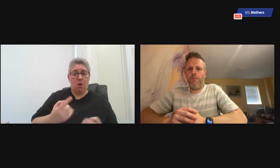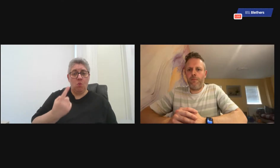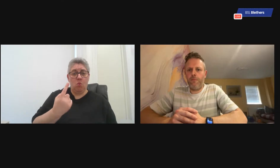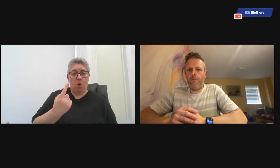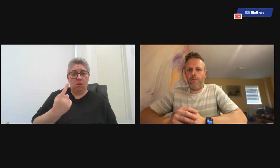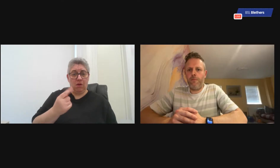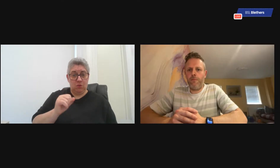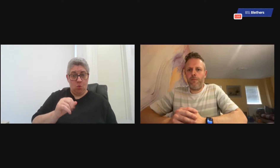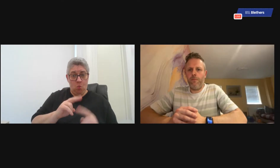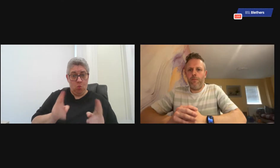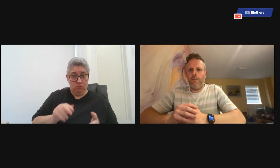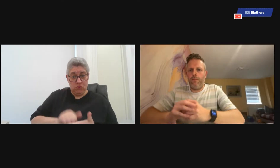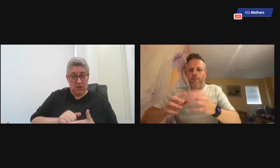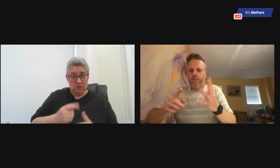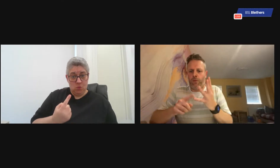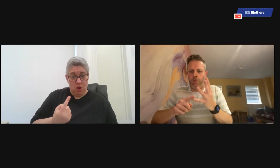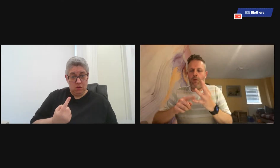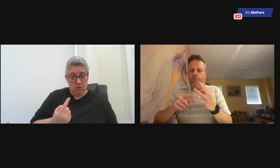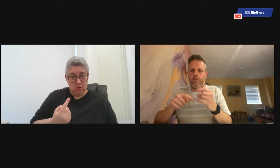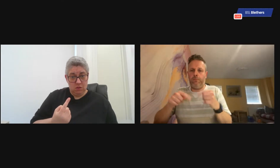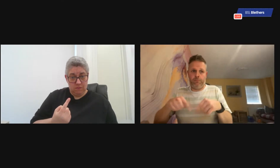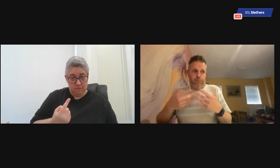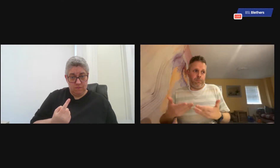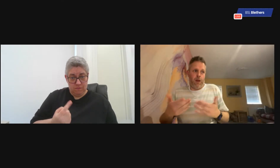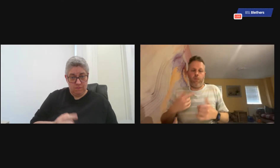So you've had 4